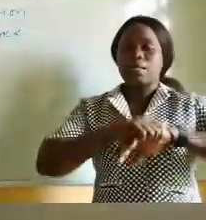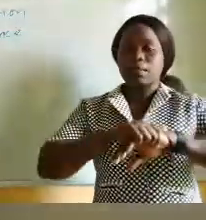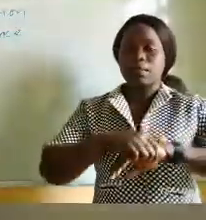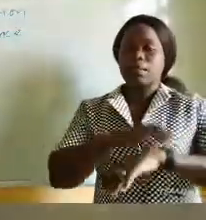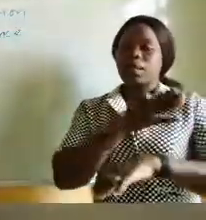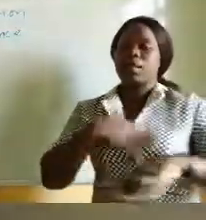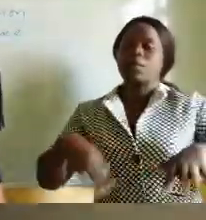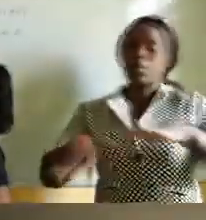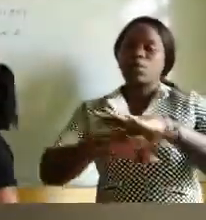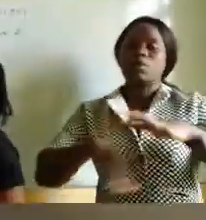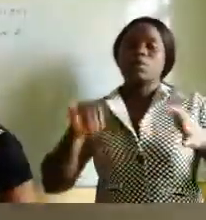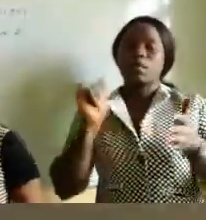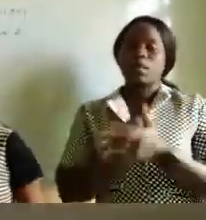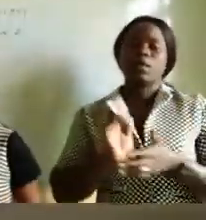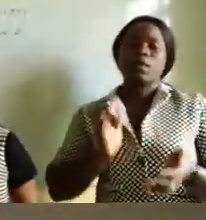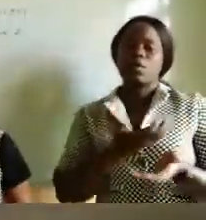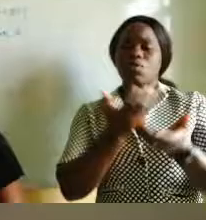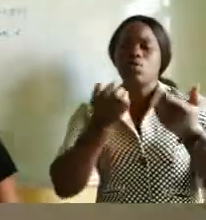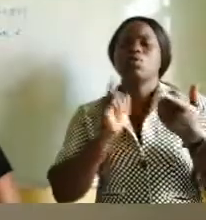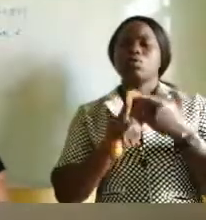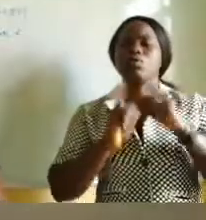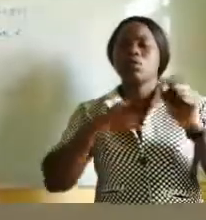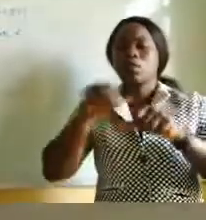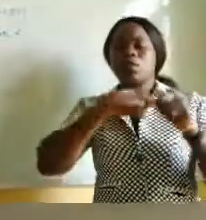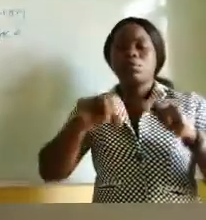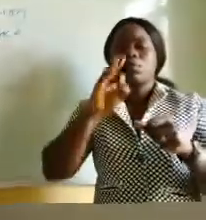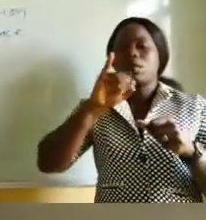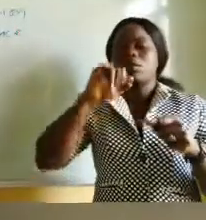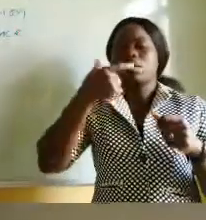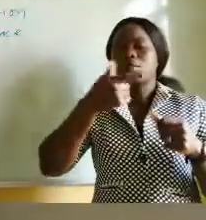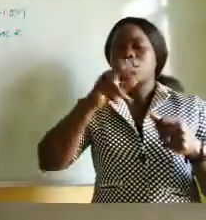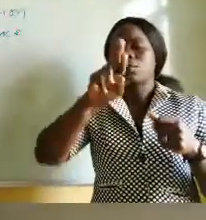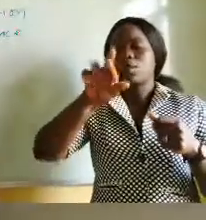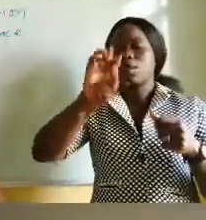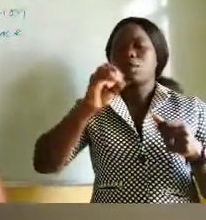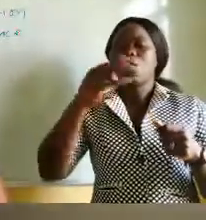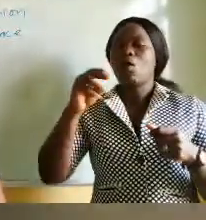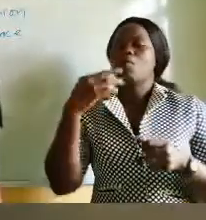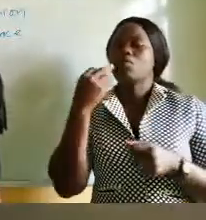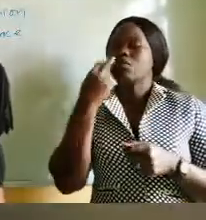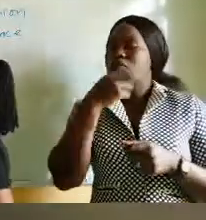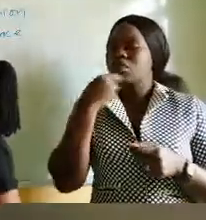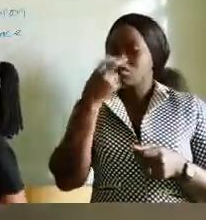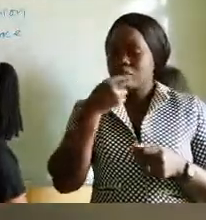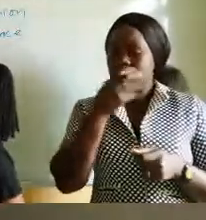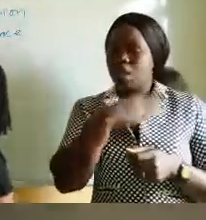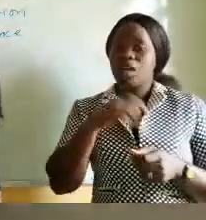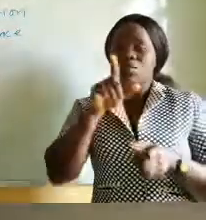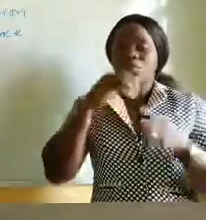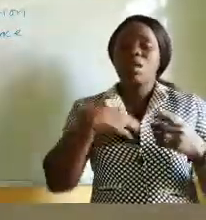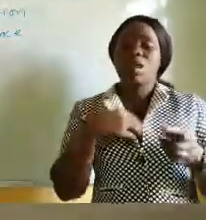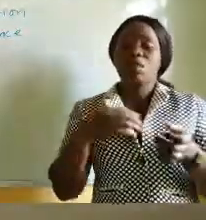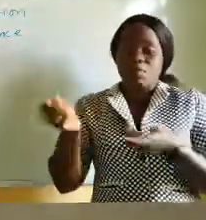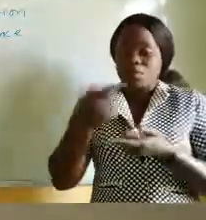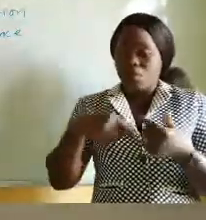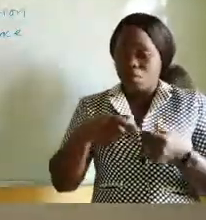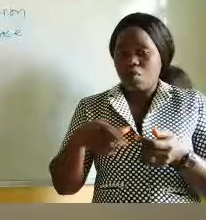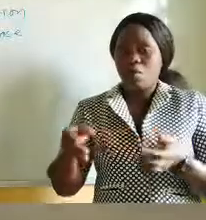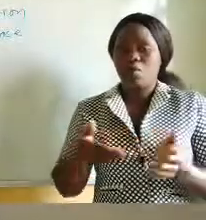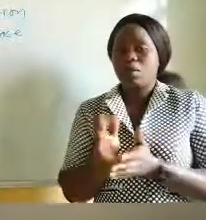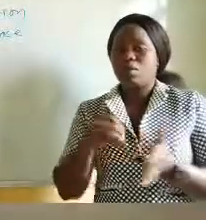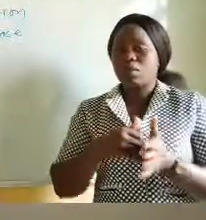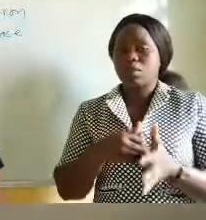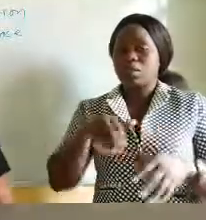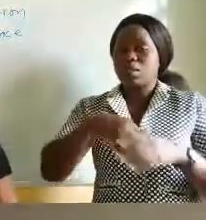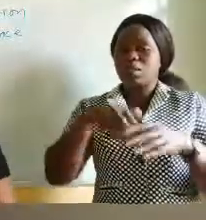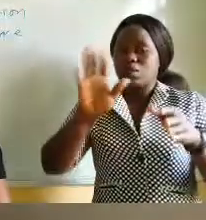under our literature I want to talk about figures of speech. I know some of you know what figures of speech are. You have come across it in your primary